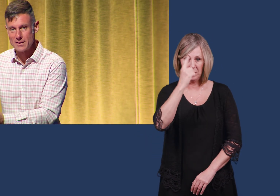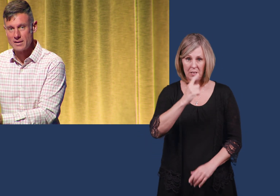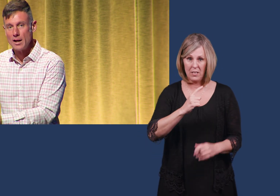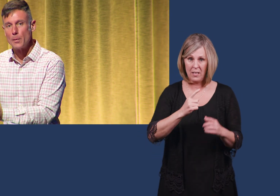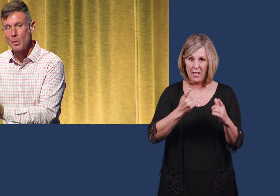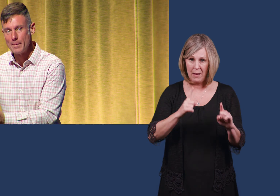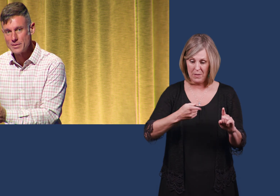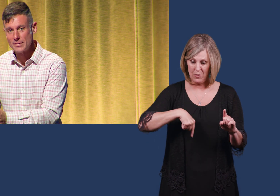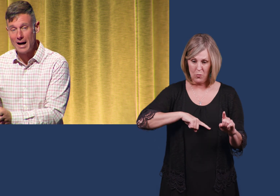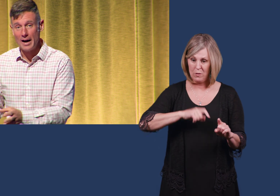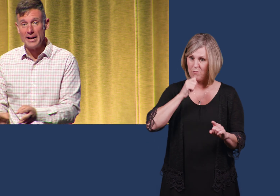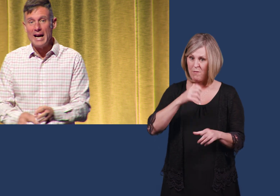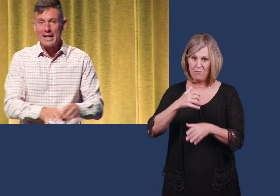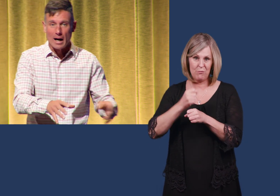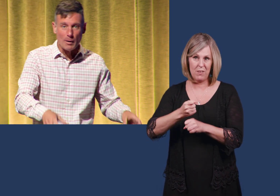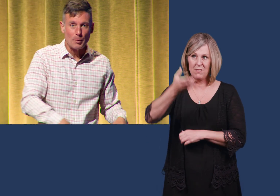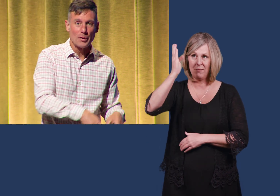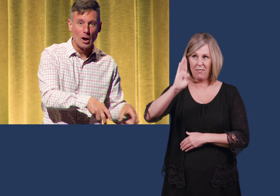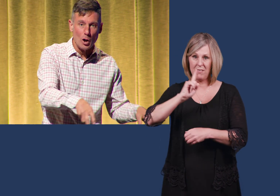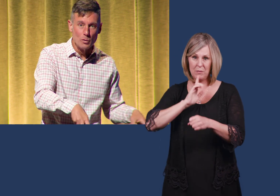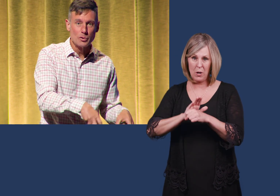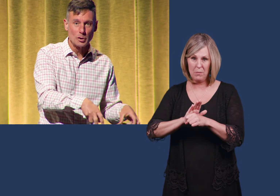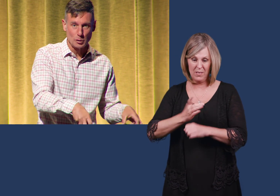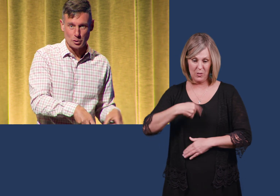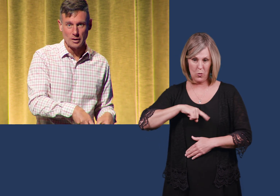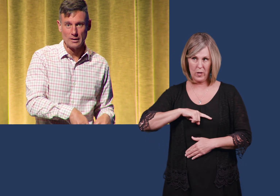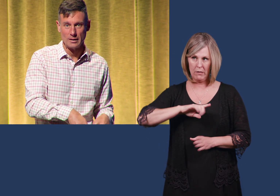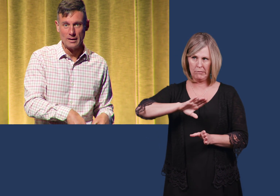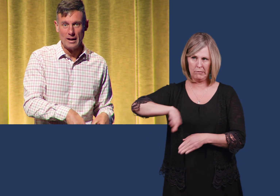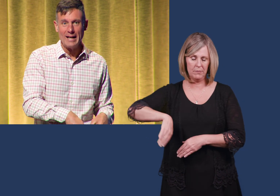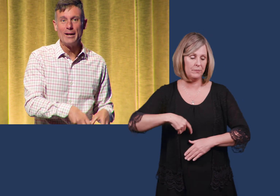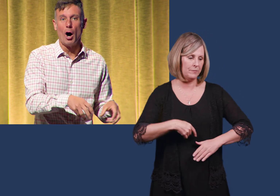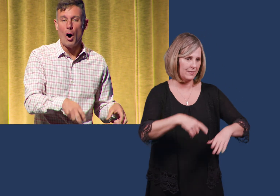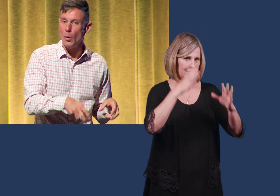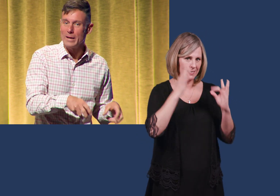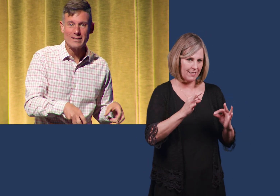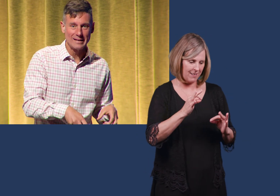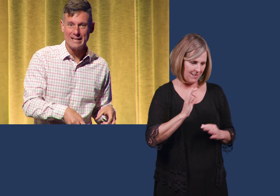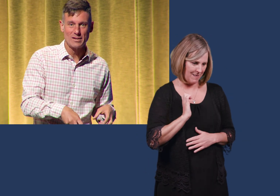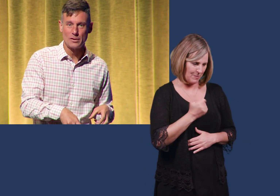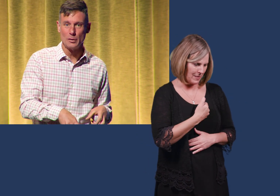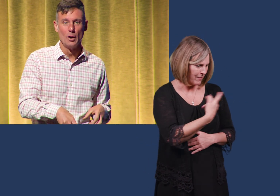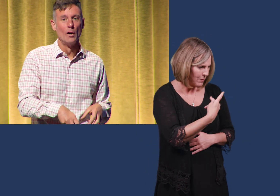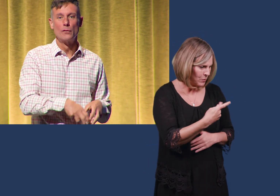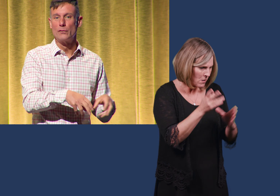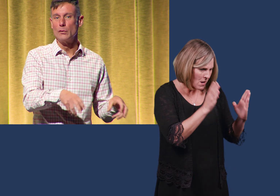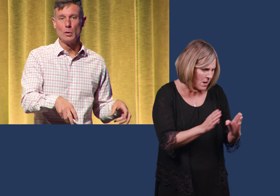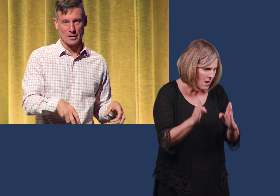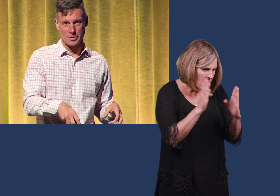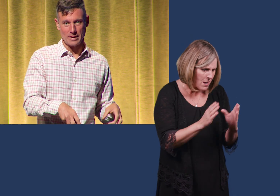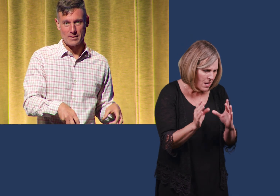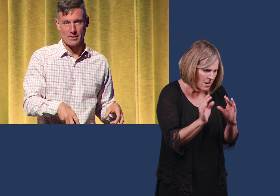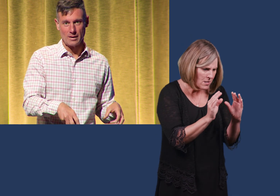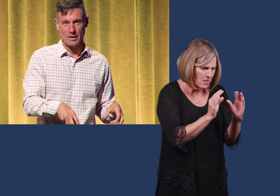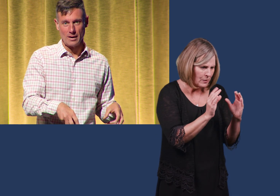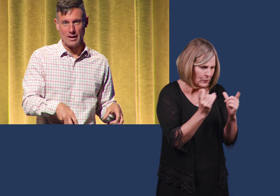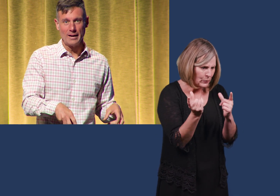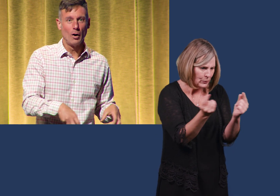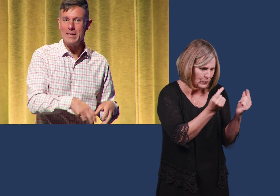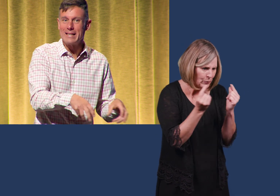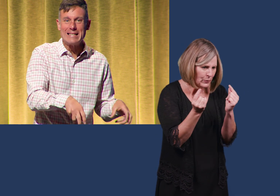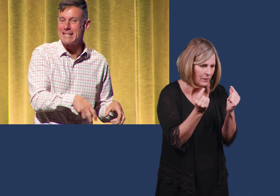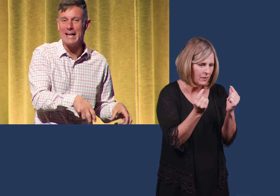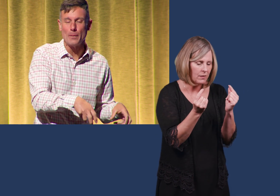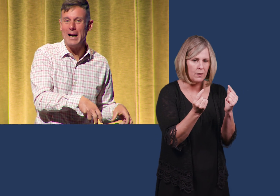to trust the promise of God and come up with our own solution, it always leads to foolishness.